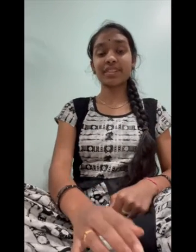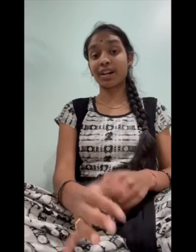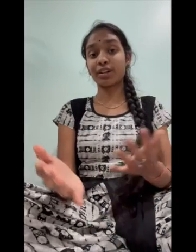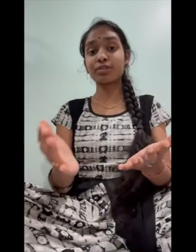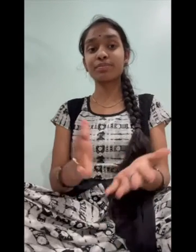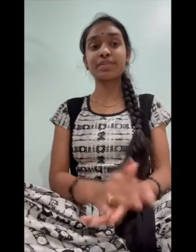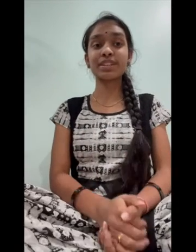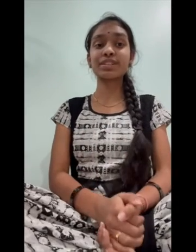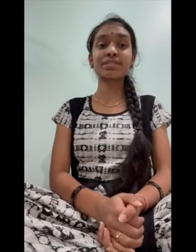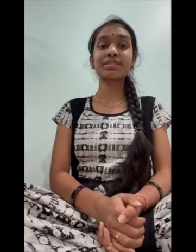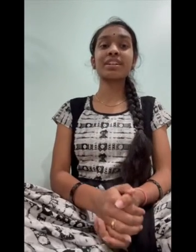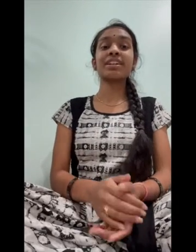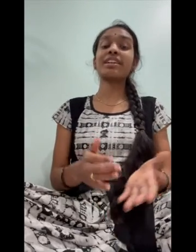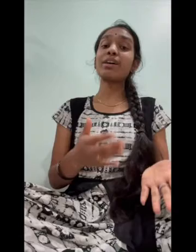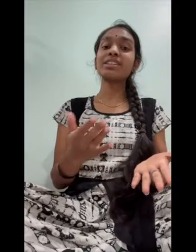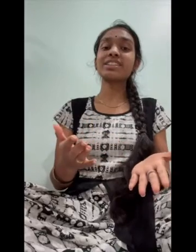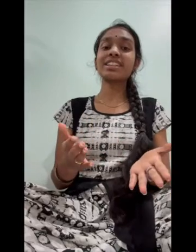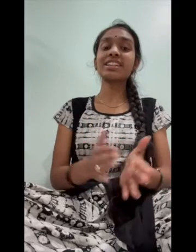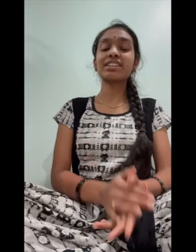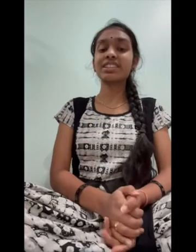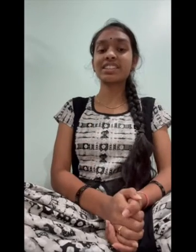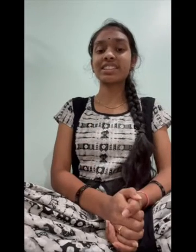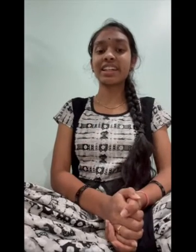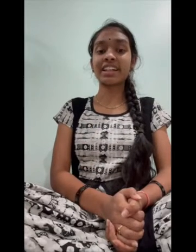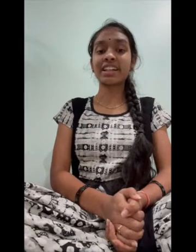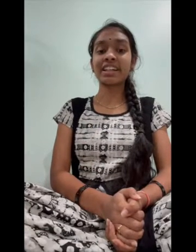I hope you now understand how to say,